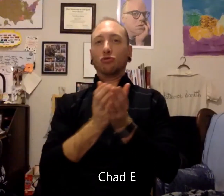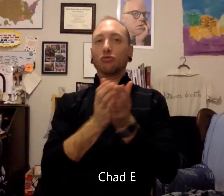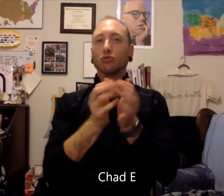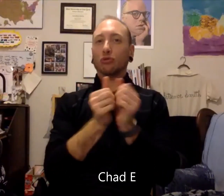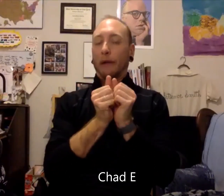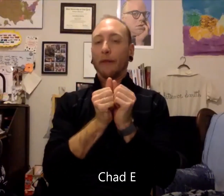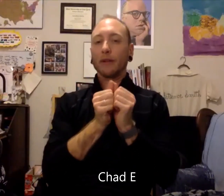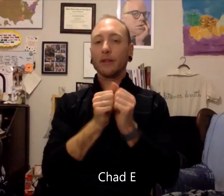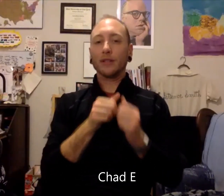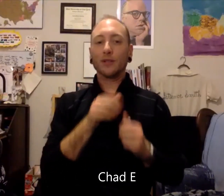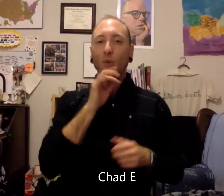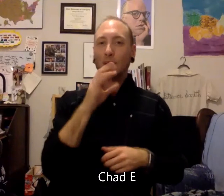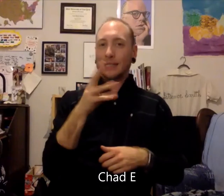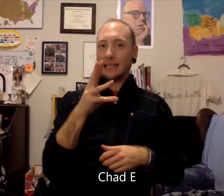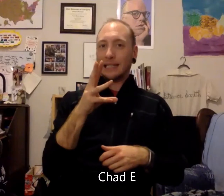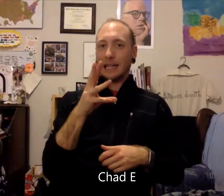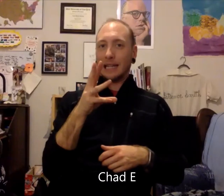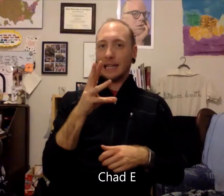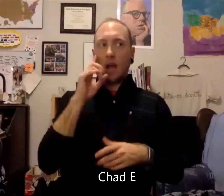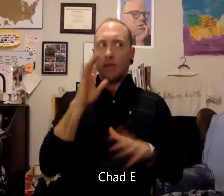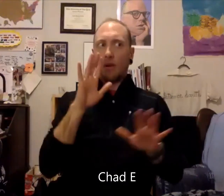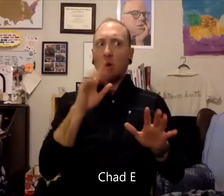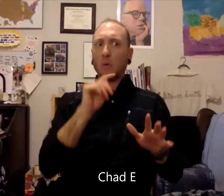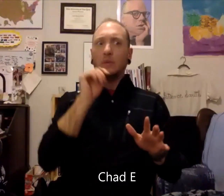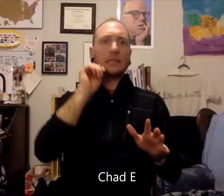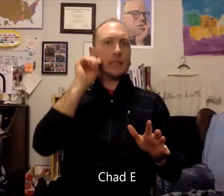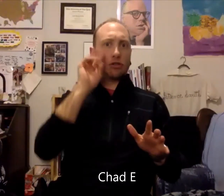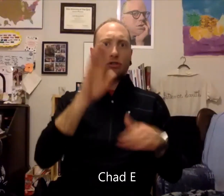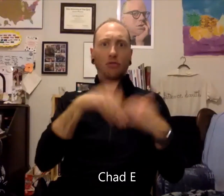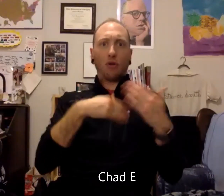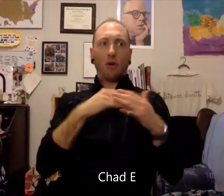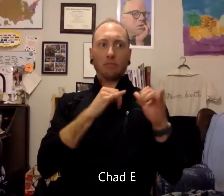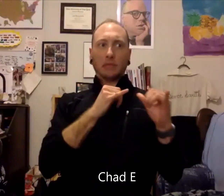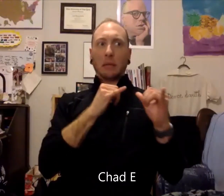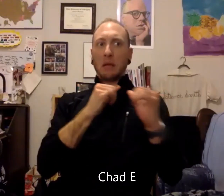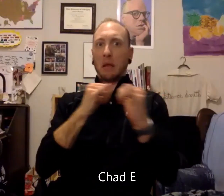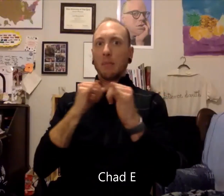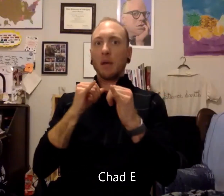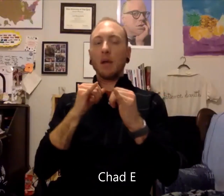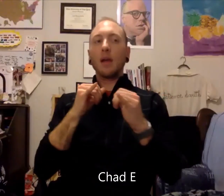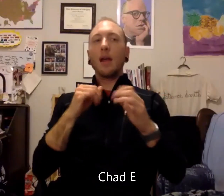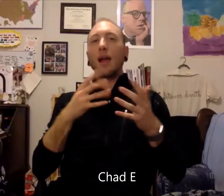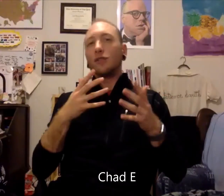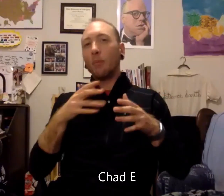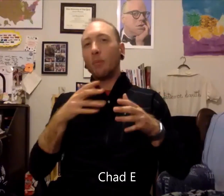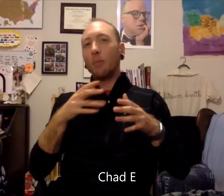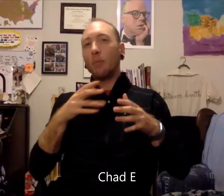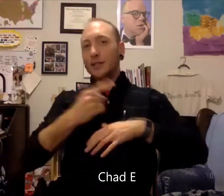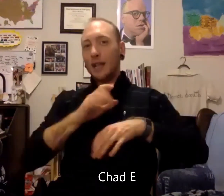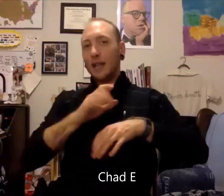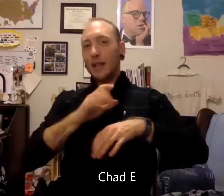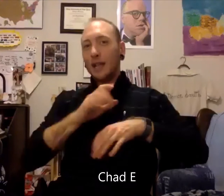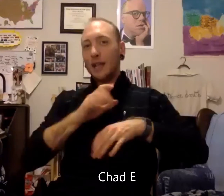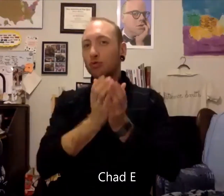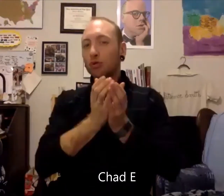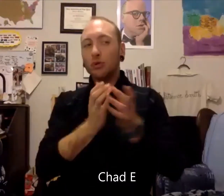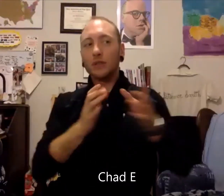all teens drank like I did. But the first night on the cruise, they had a team mixer, and so teams could get to know each other and whatever.